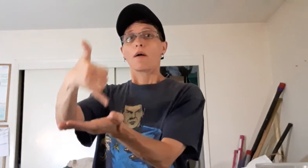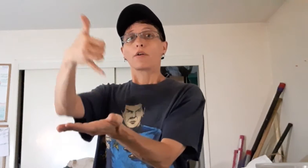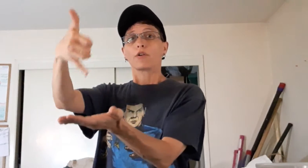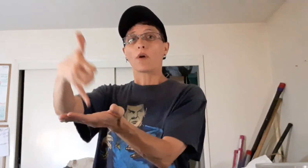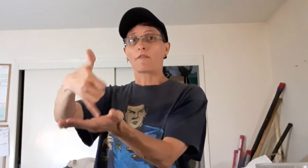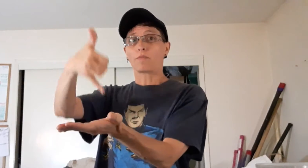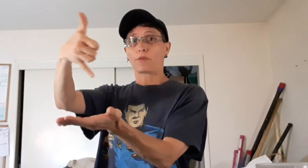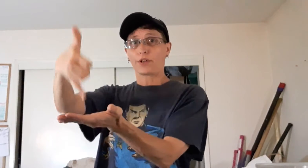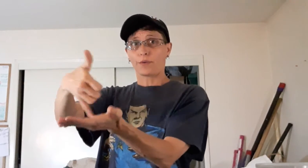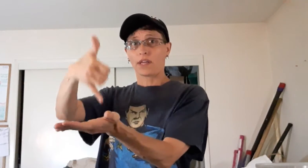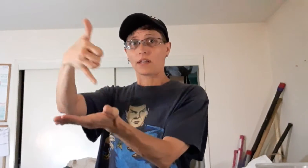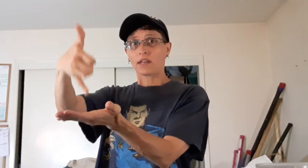You have brewing,